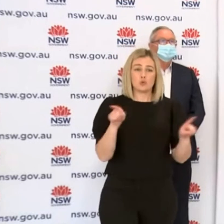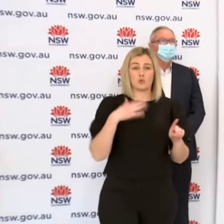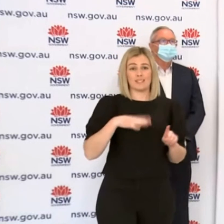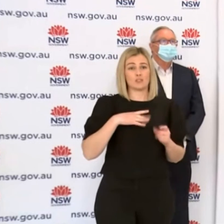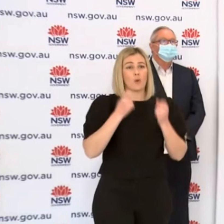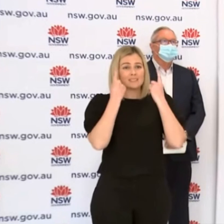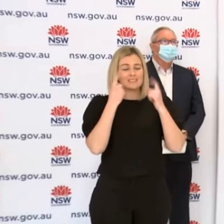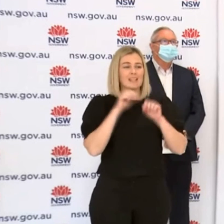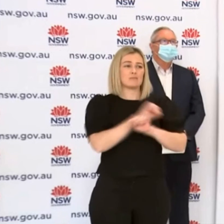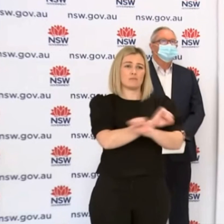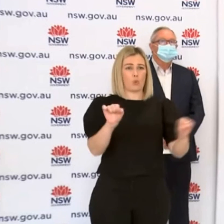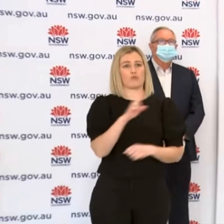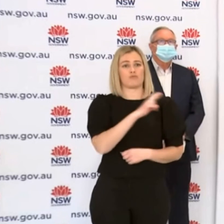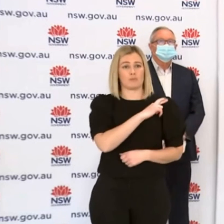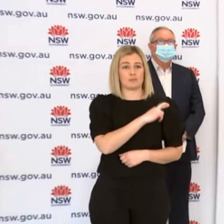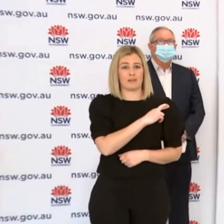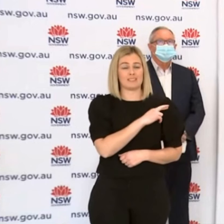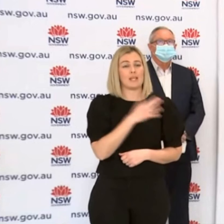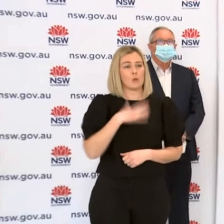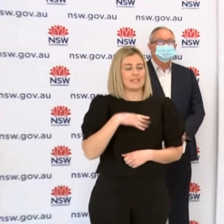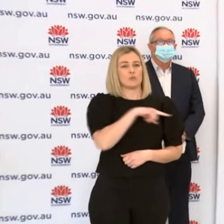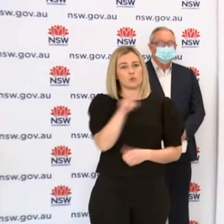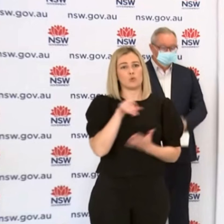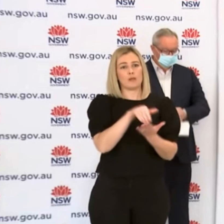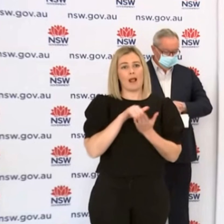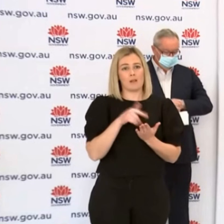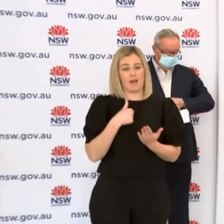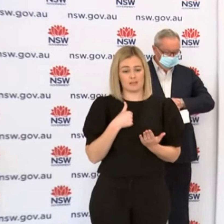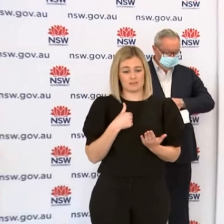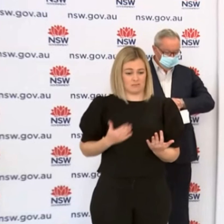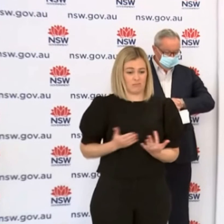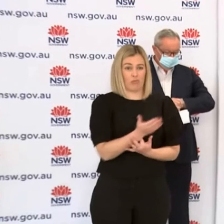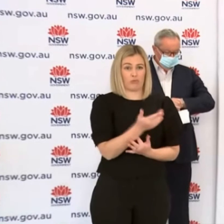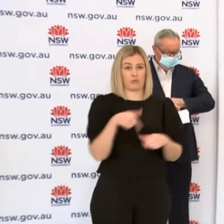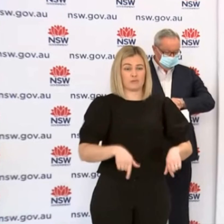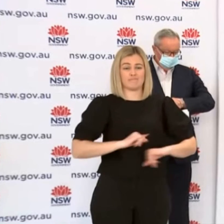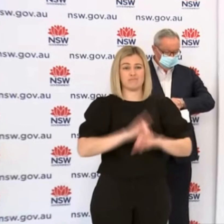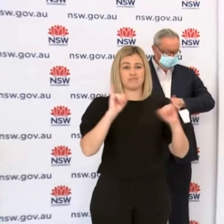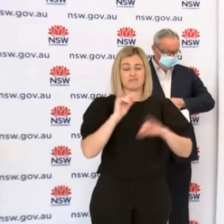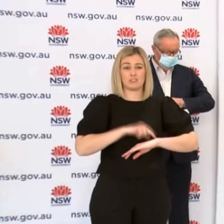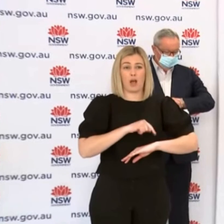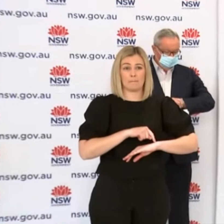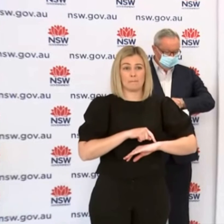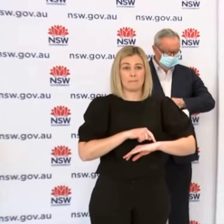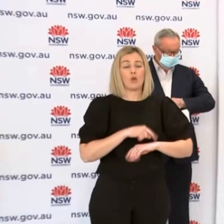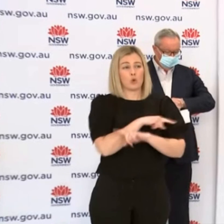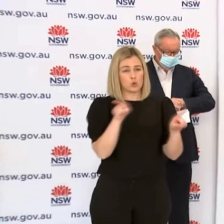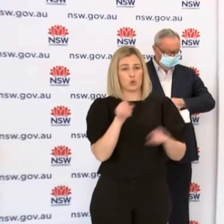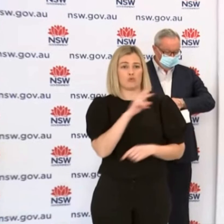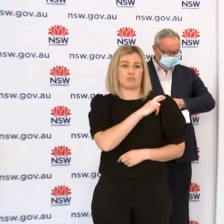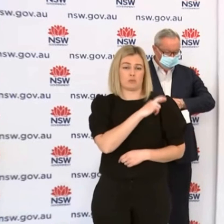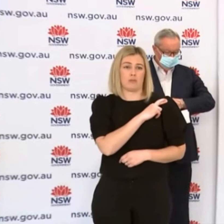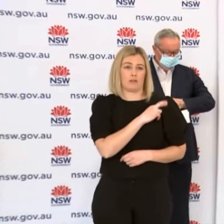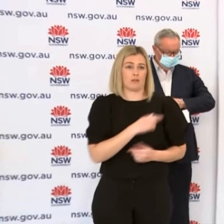us through this very difficult time is that people need to take responsibility for their actions and their decisions every single